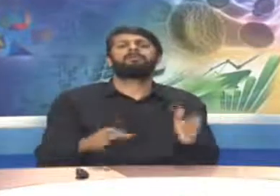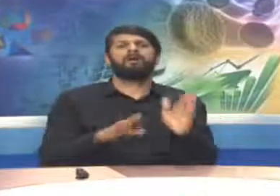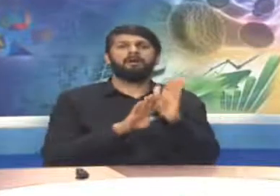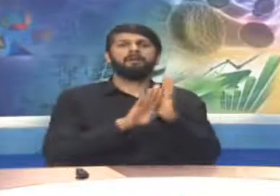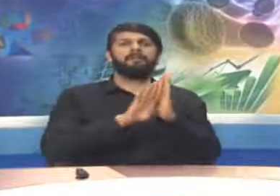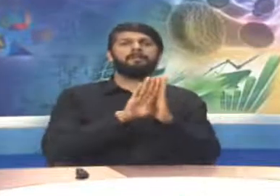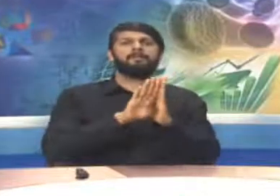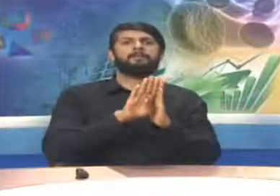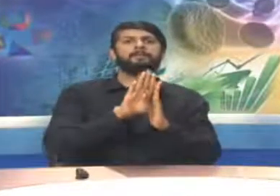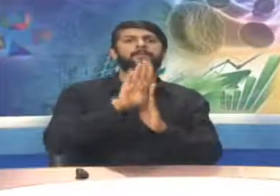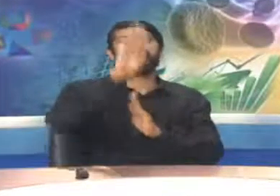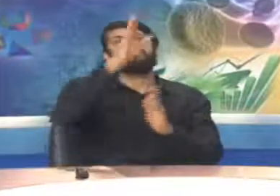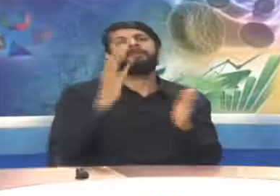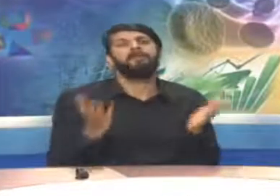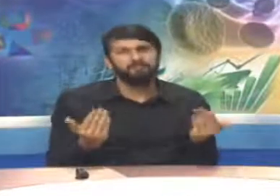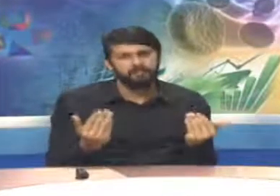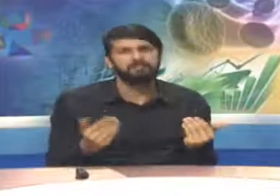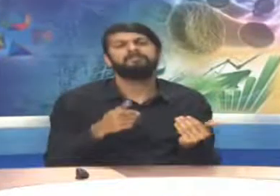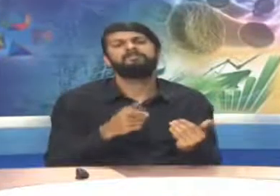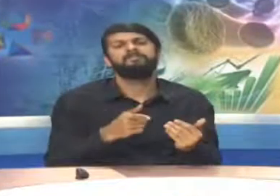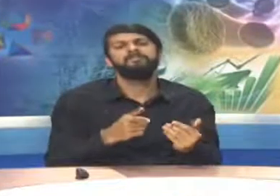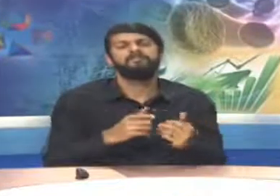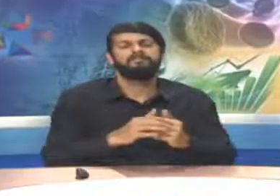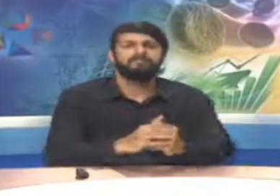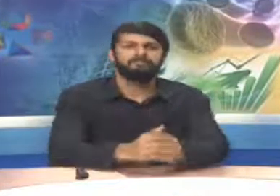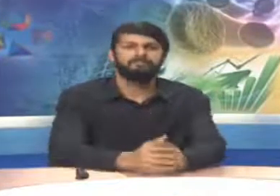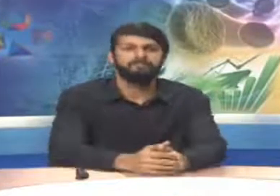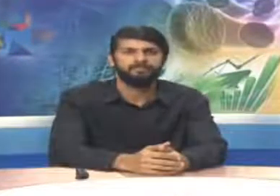That history is the history of numerous